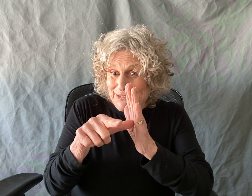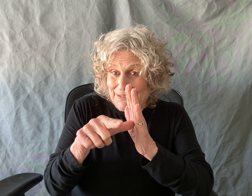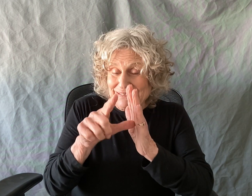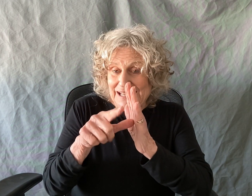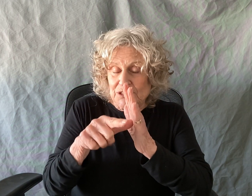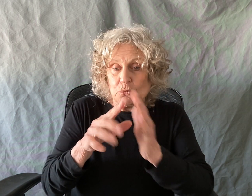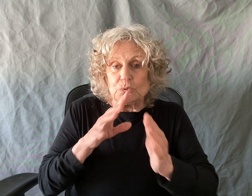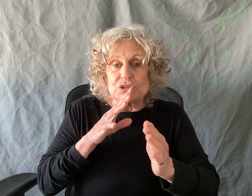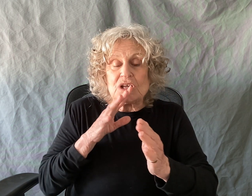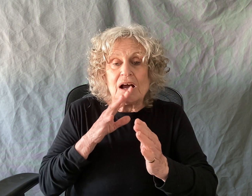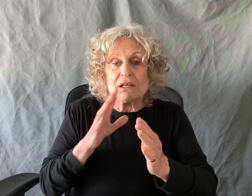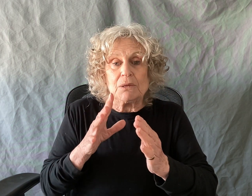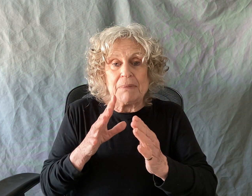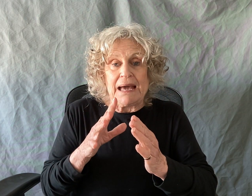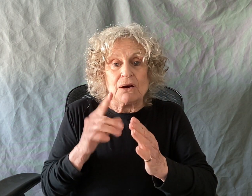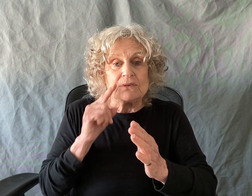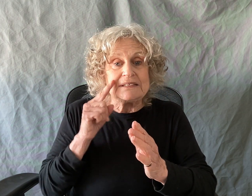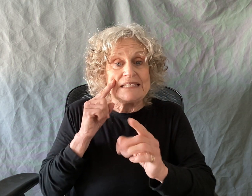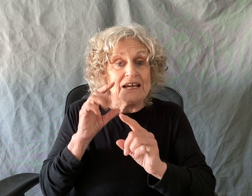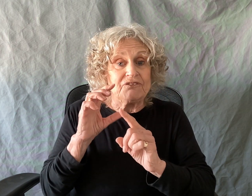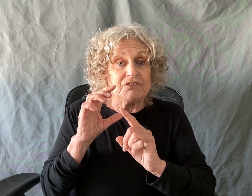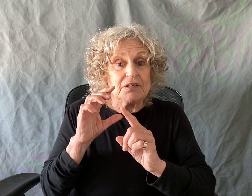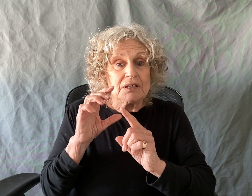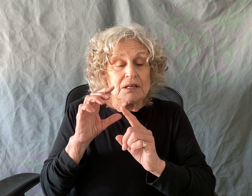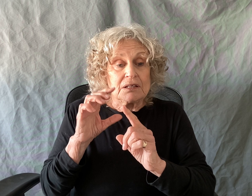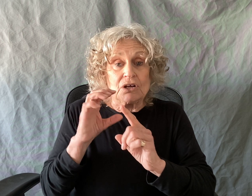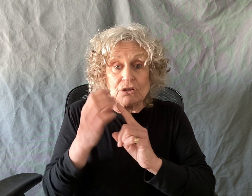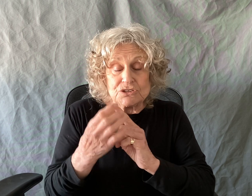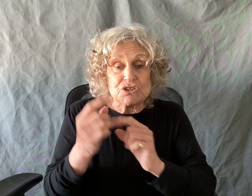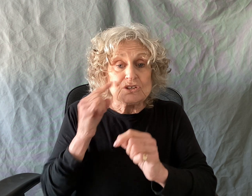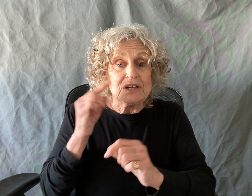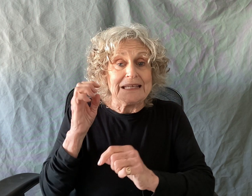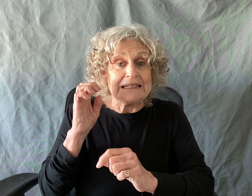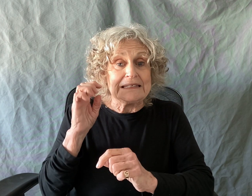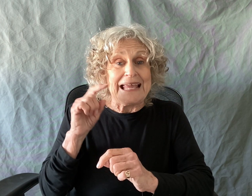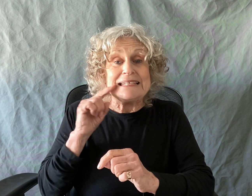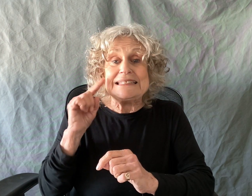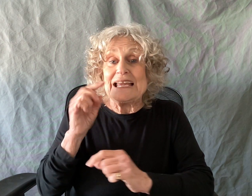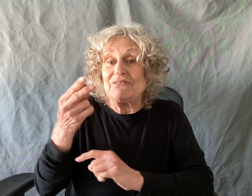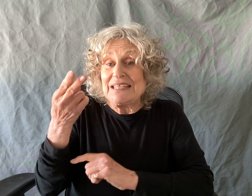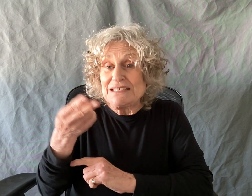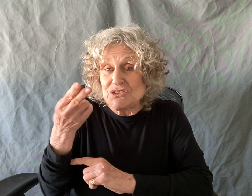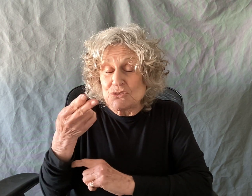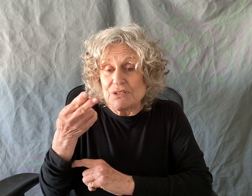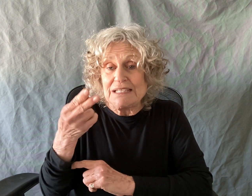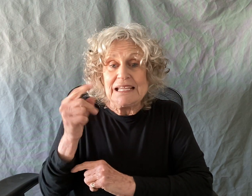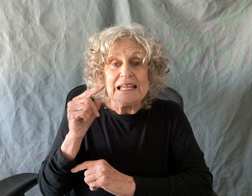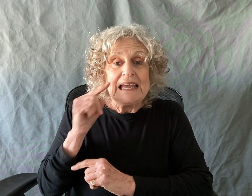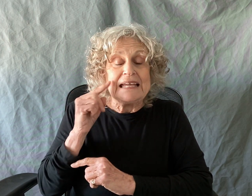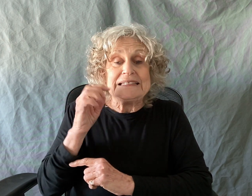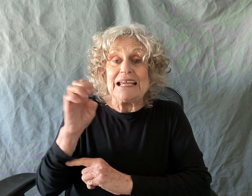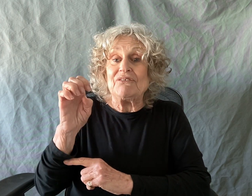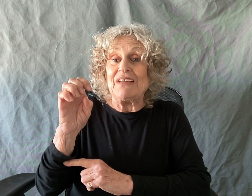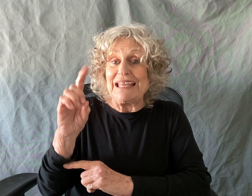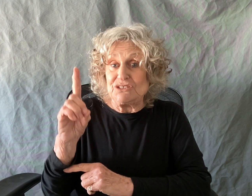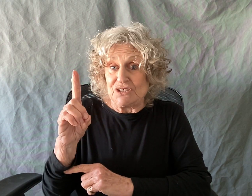later we'll talk about deaf culture and deaf history and deaf